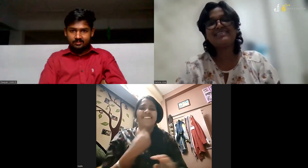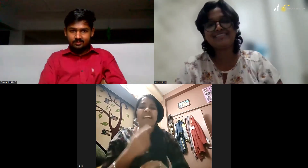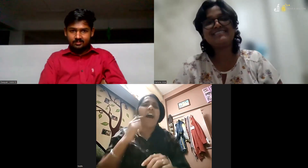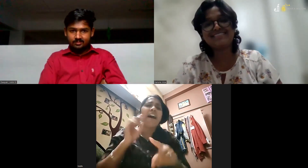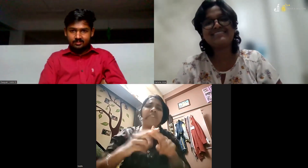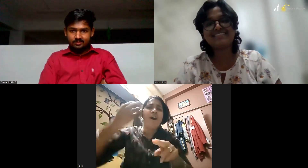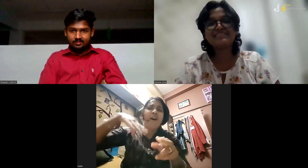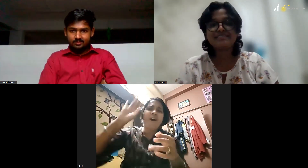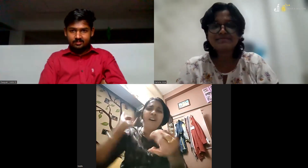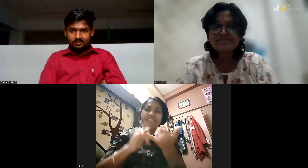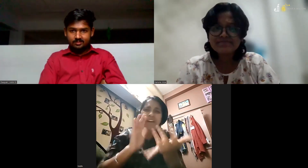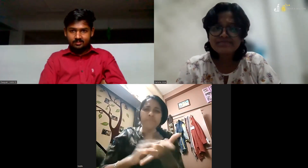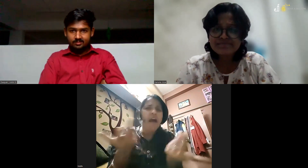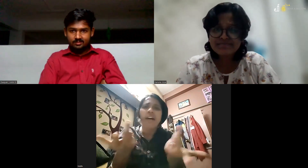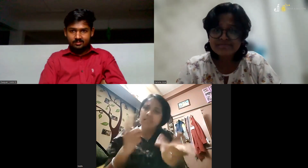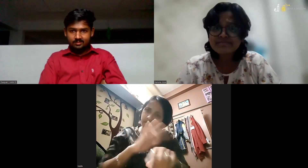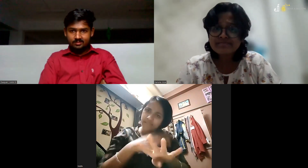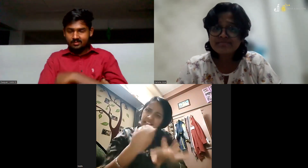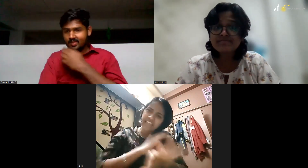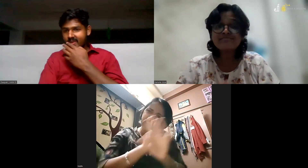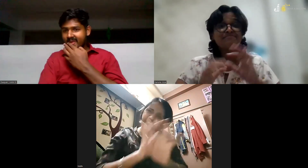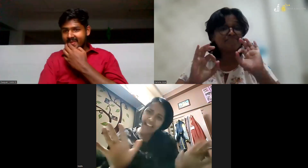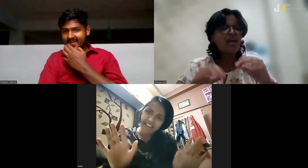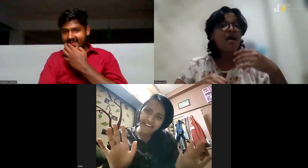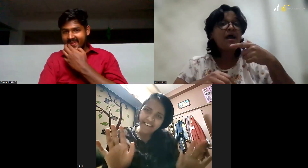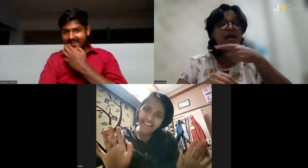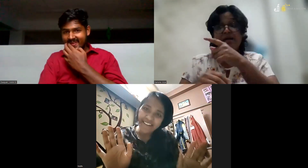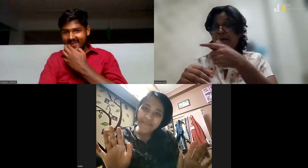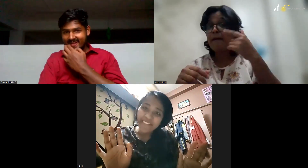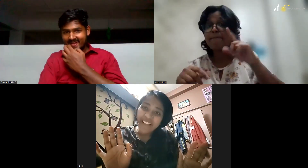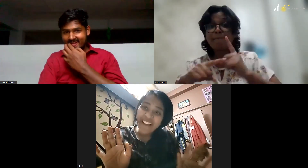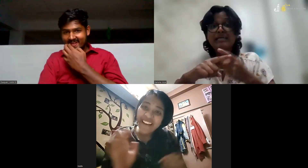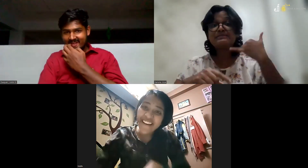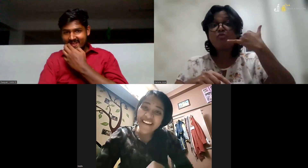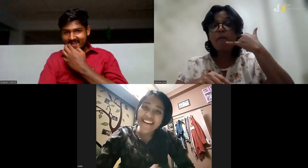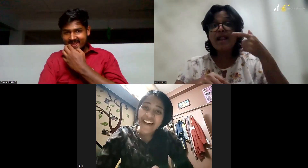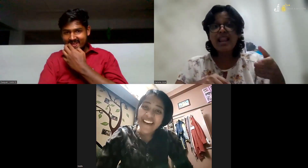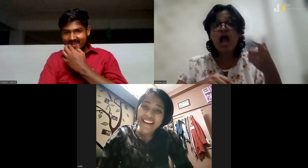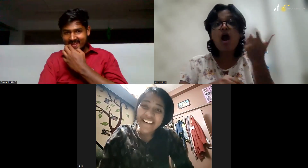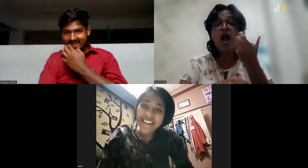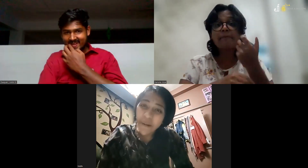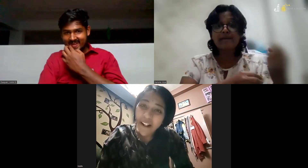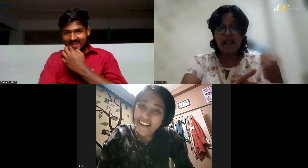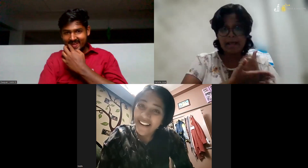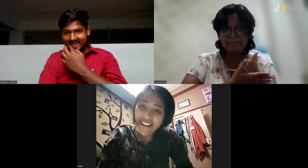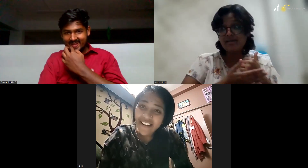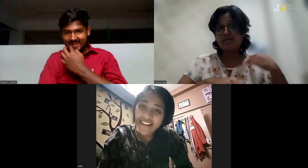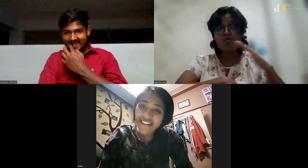how I used to manage with the time. So with the SMS facilities,